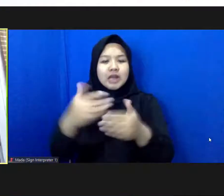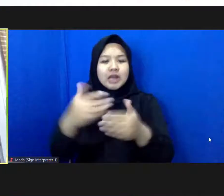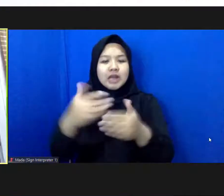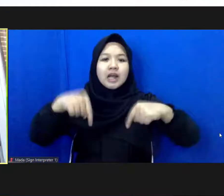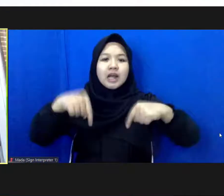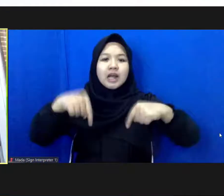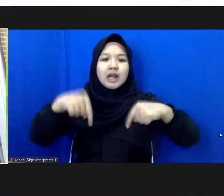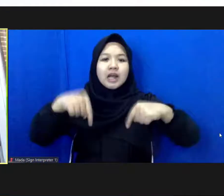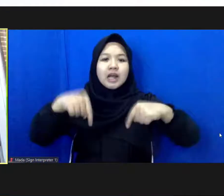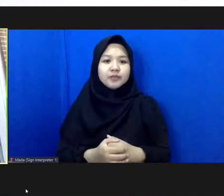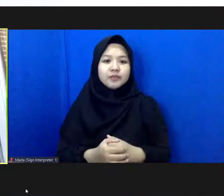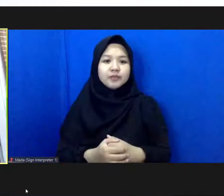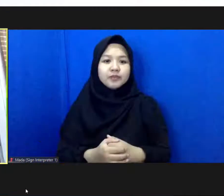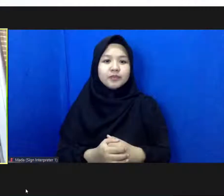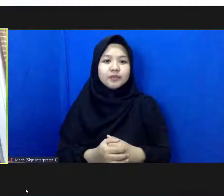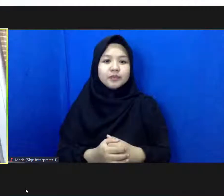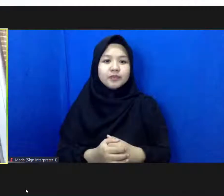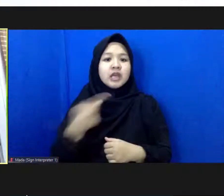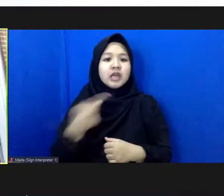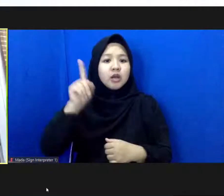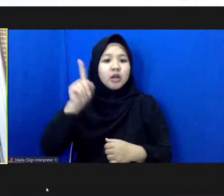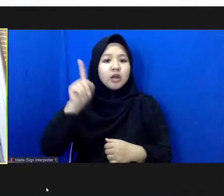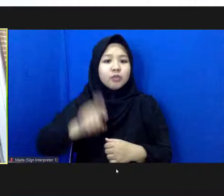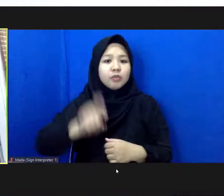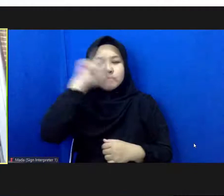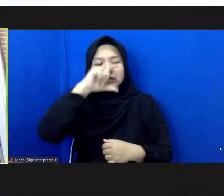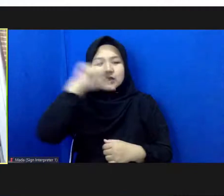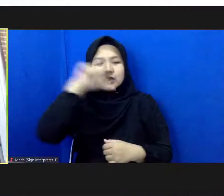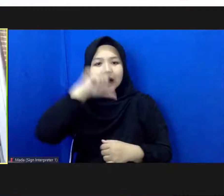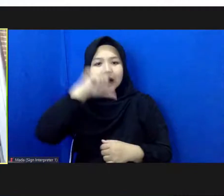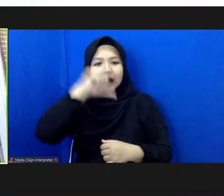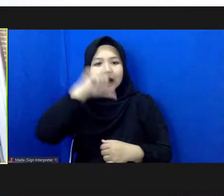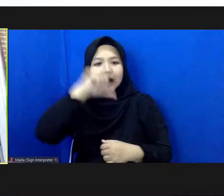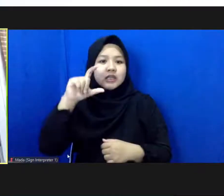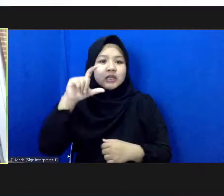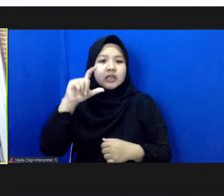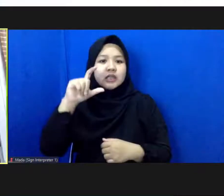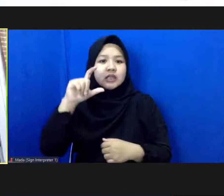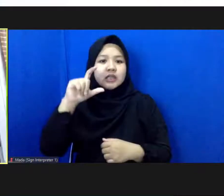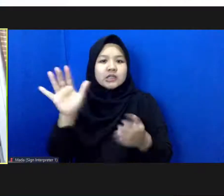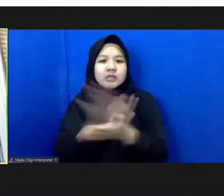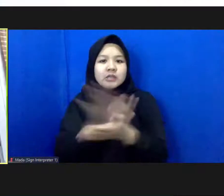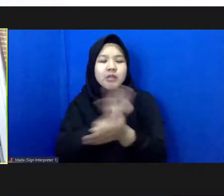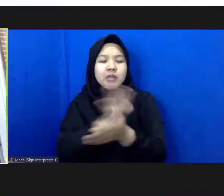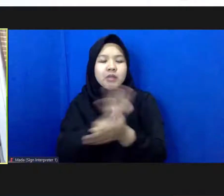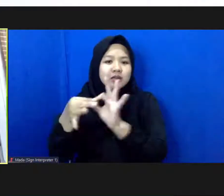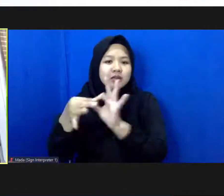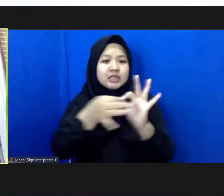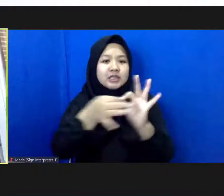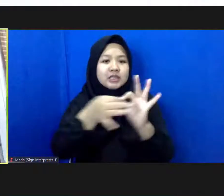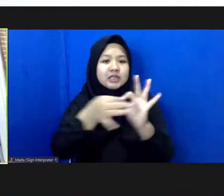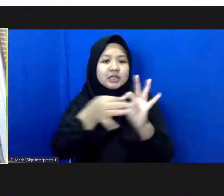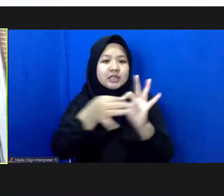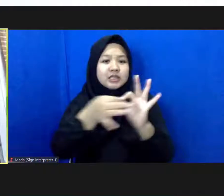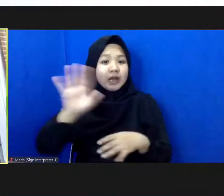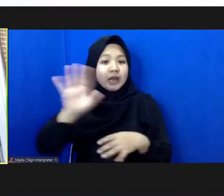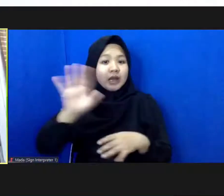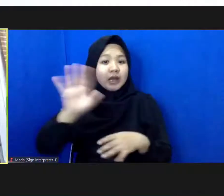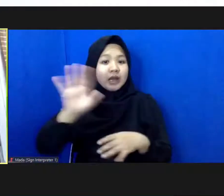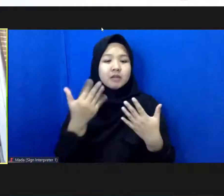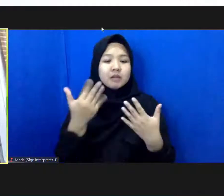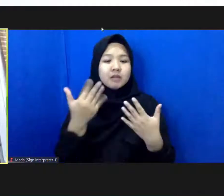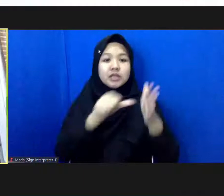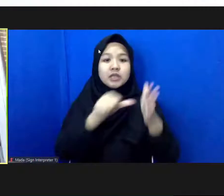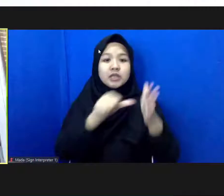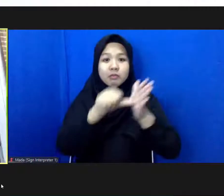is that we need to find other avenues for partnership and try to see that how that can help us to build